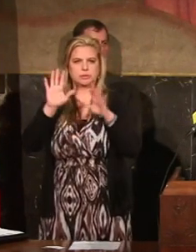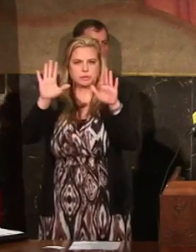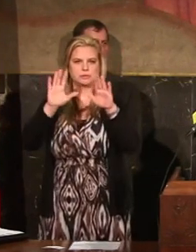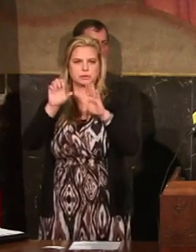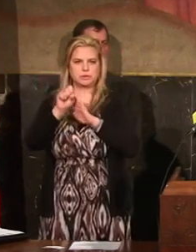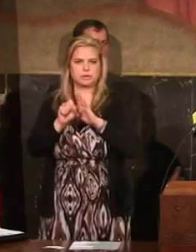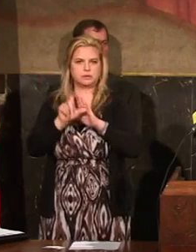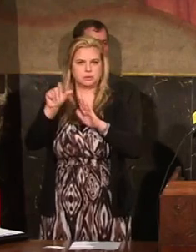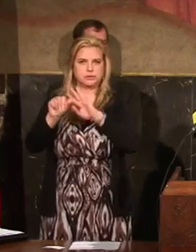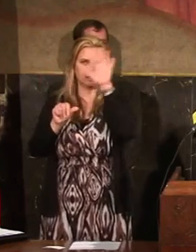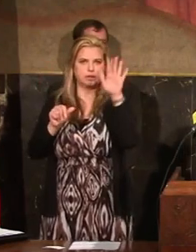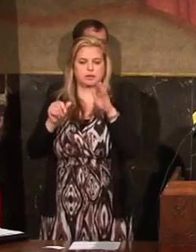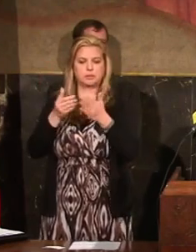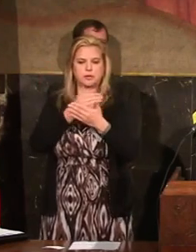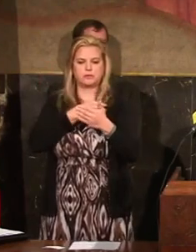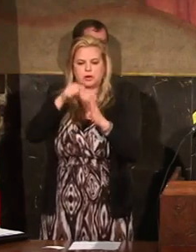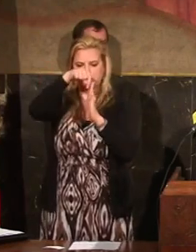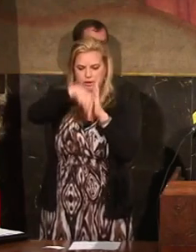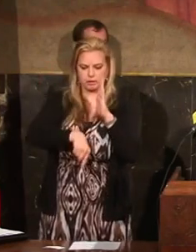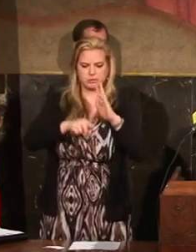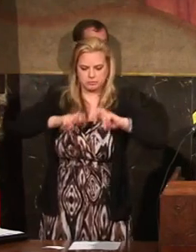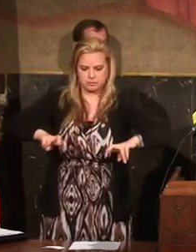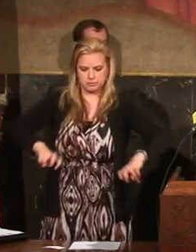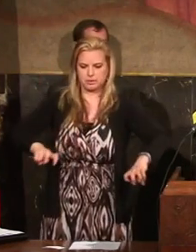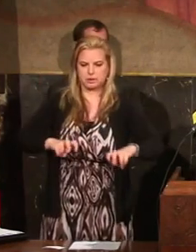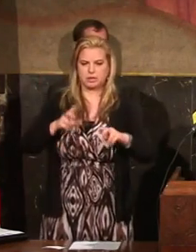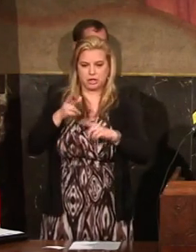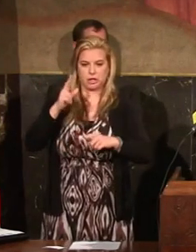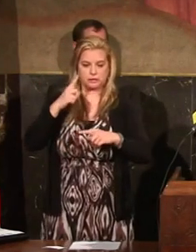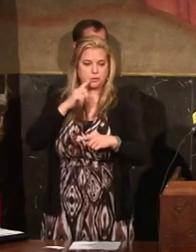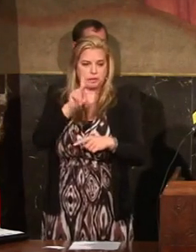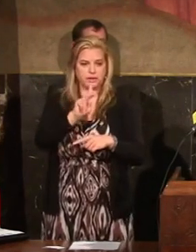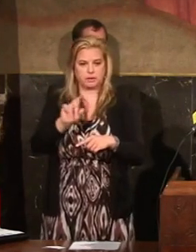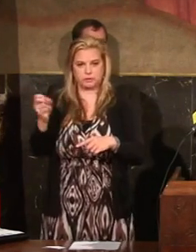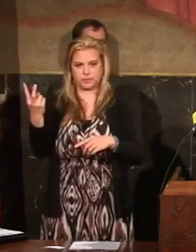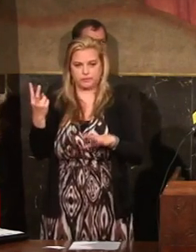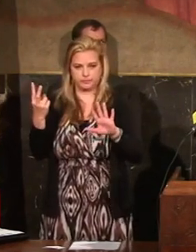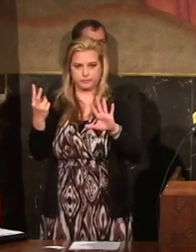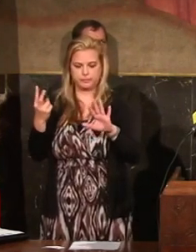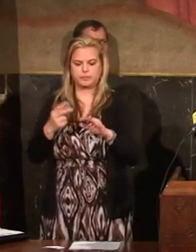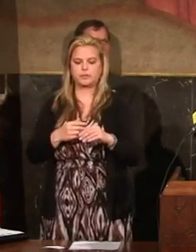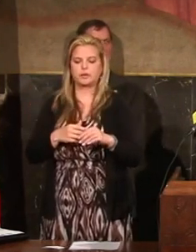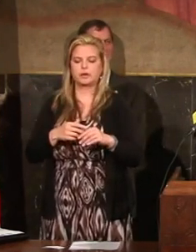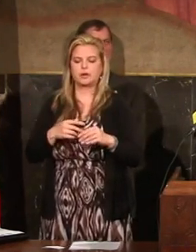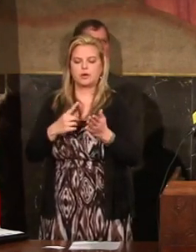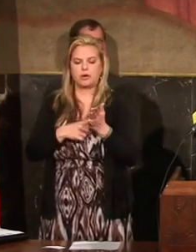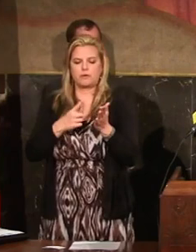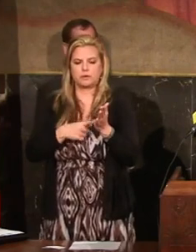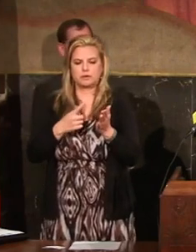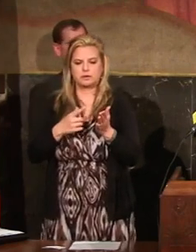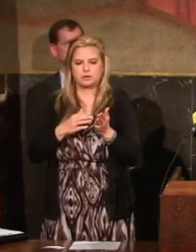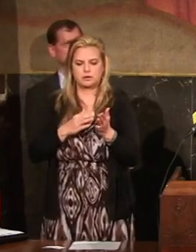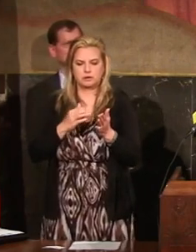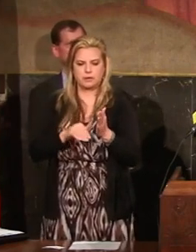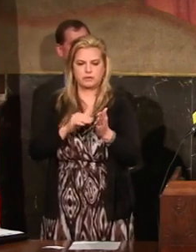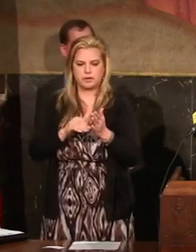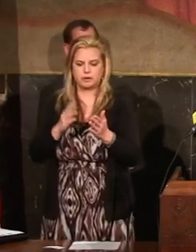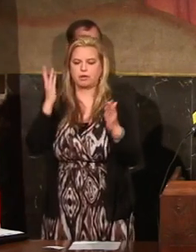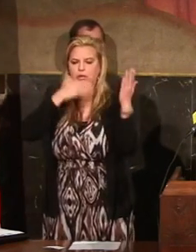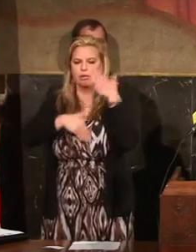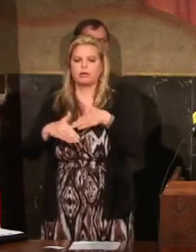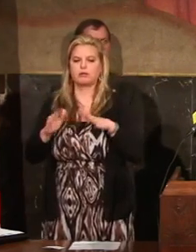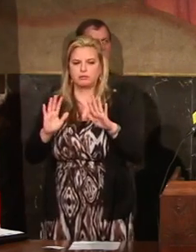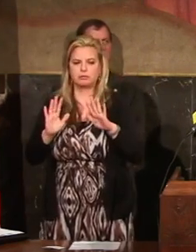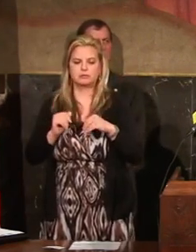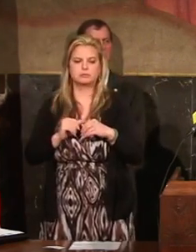down into the proposed cuts to K-12, what often goes unnoticed in the debate over budget issues